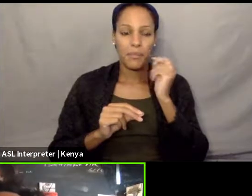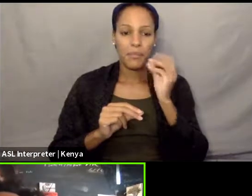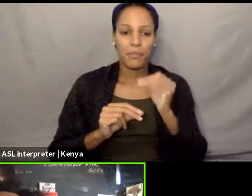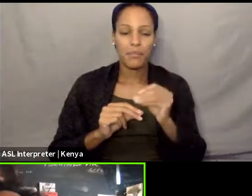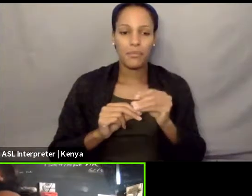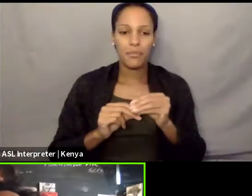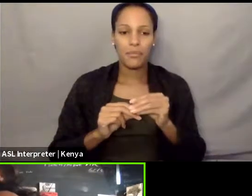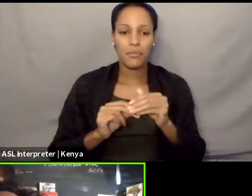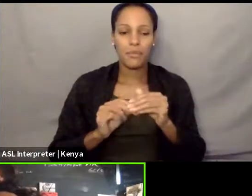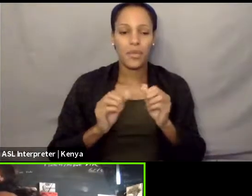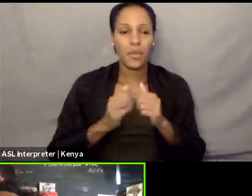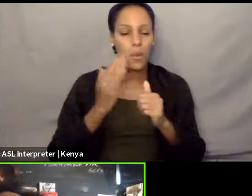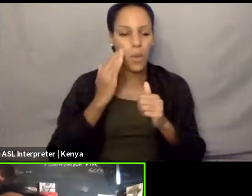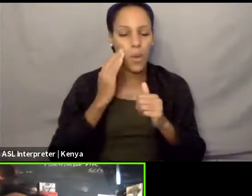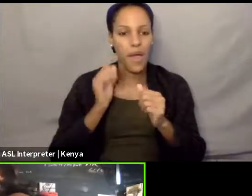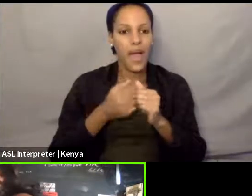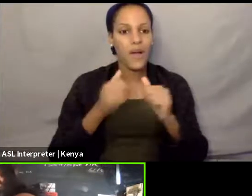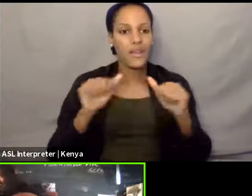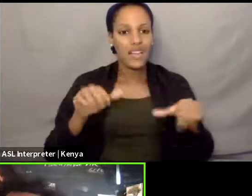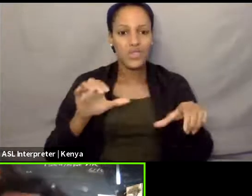How could you be doing that at a time?